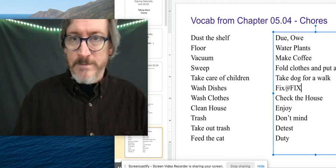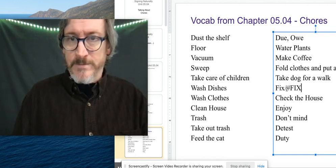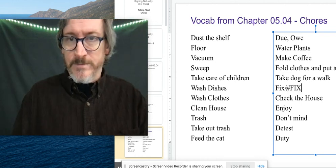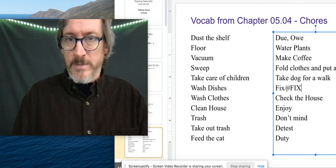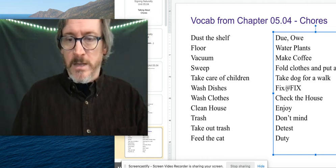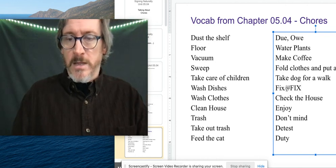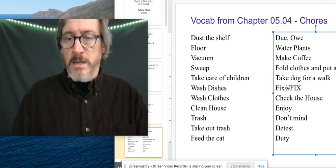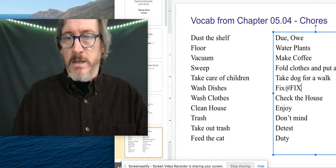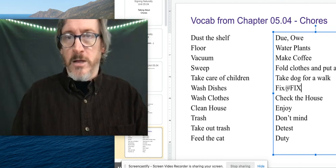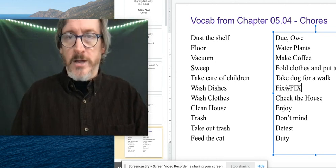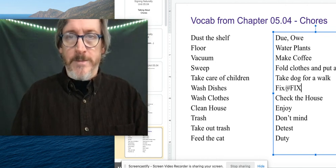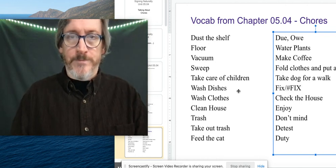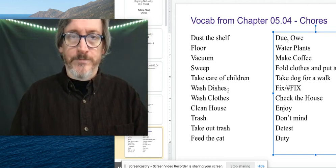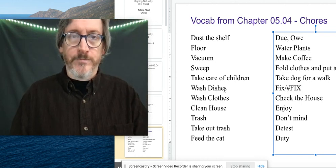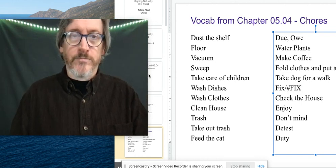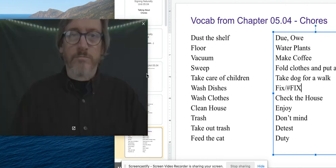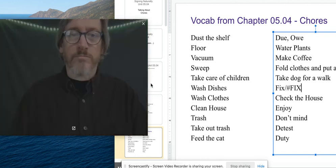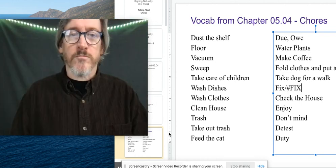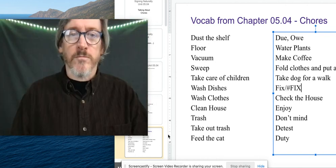FIX.